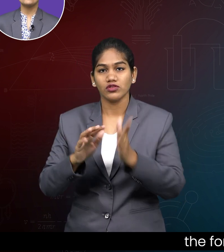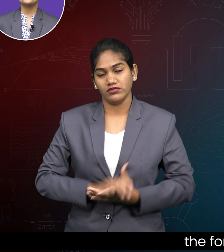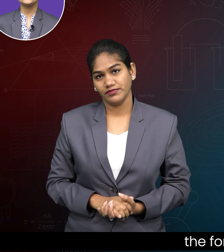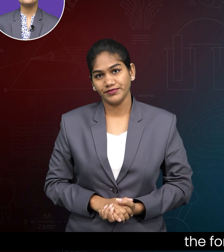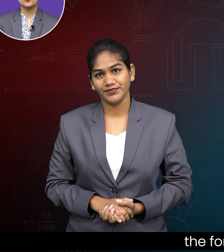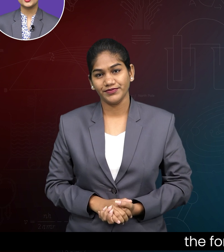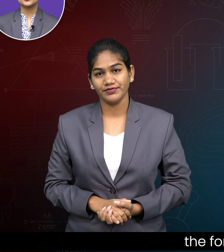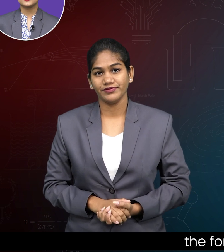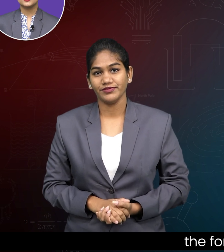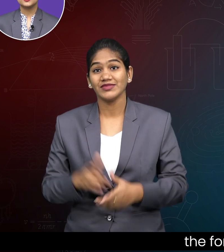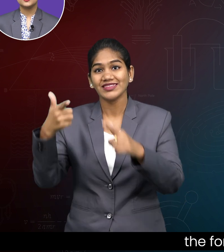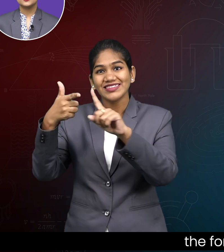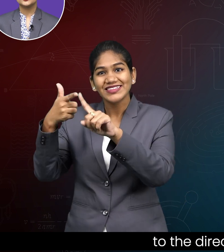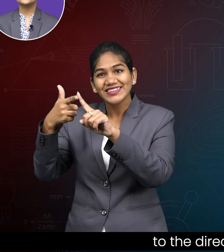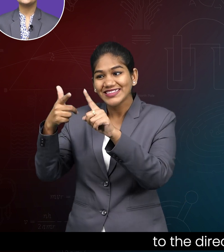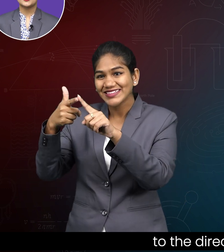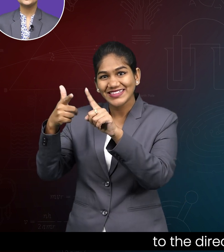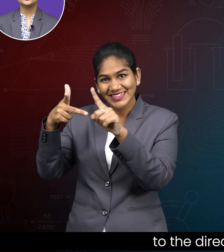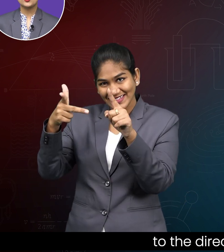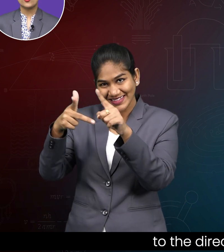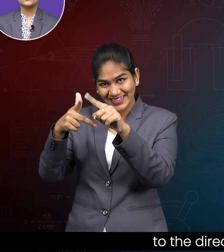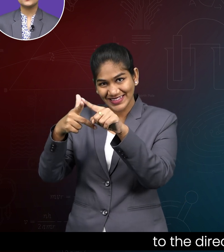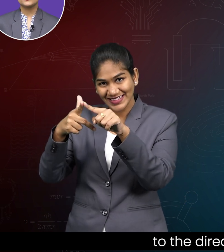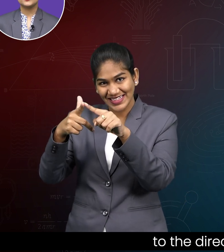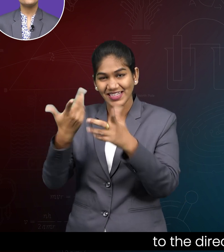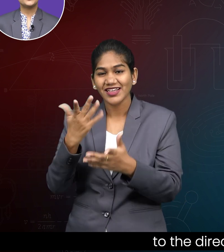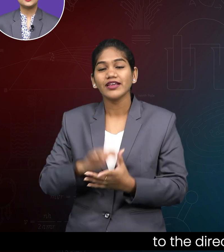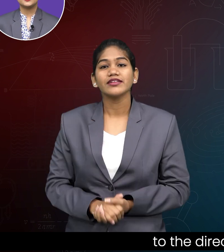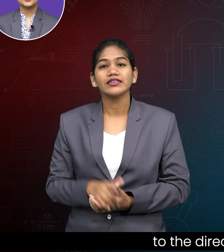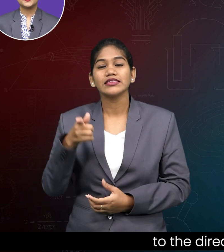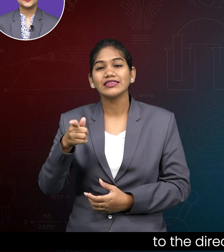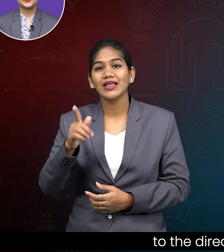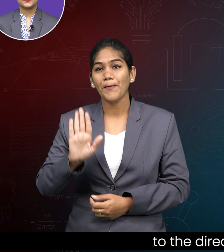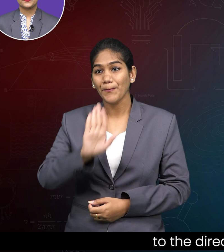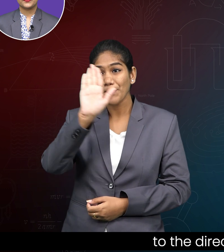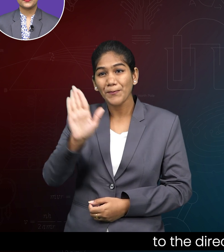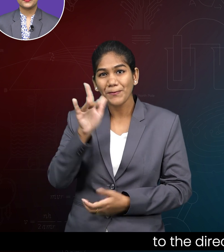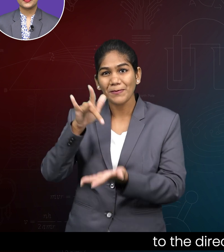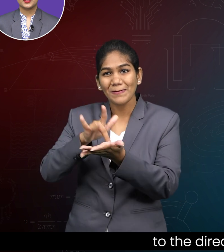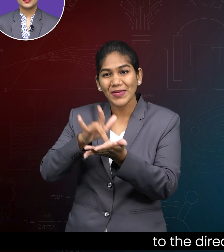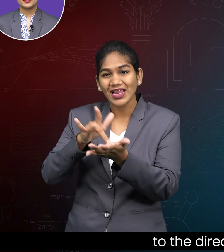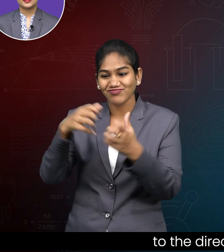The forefinger points to the direction of the field.